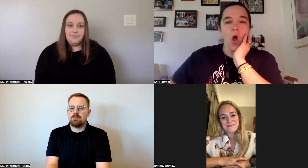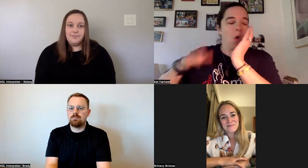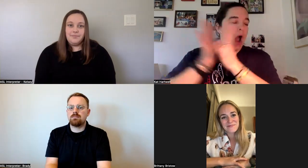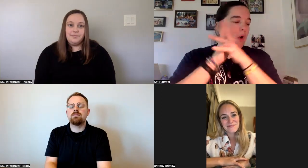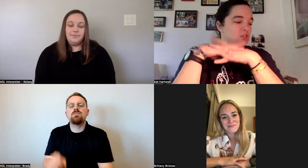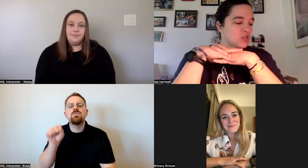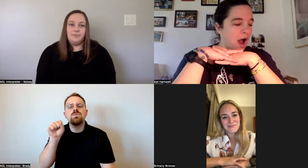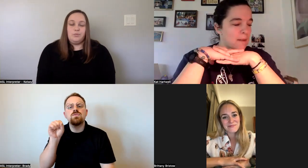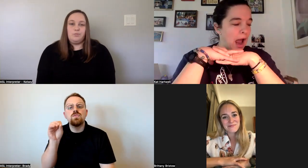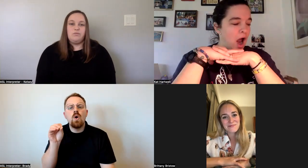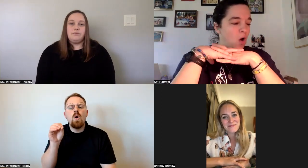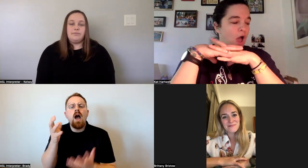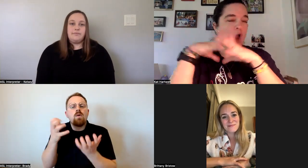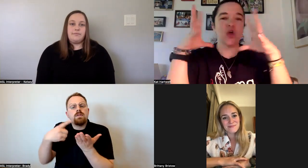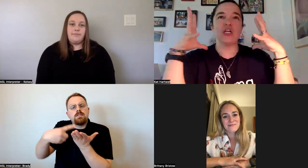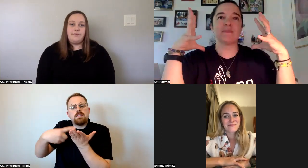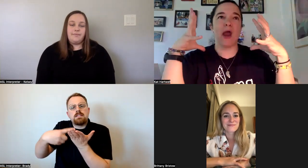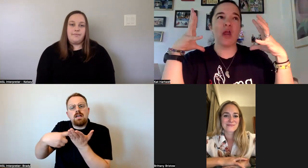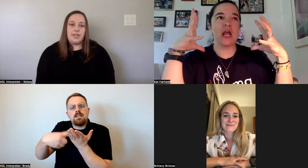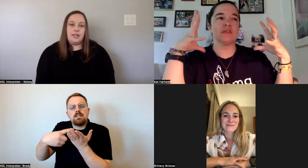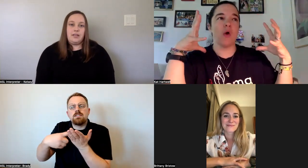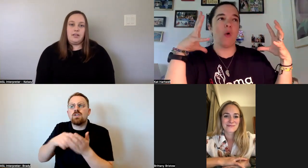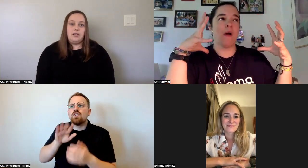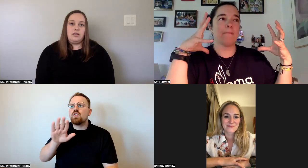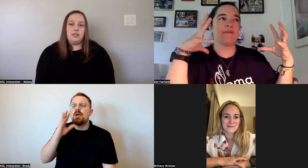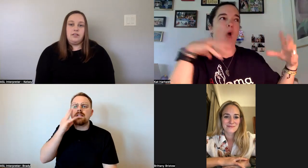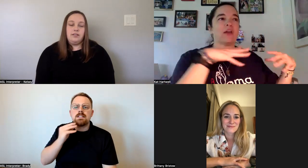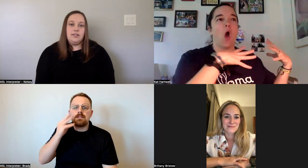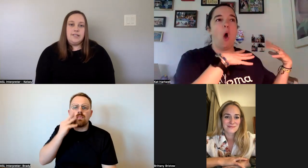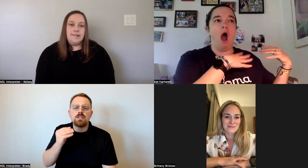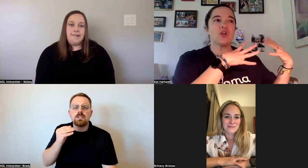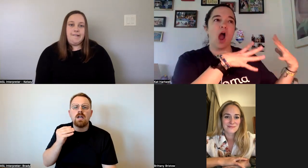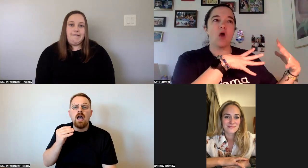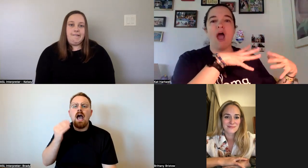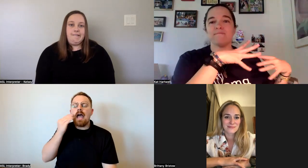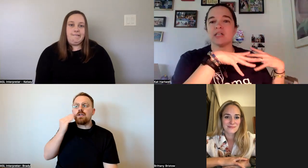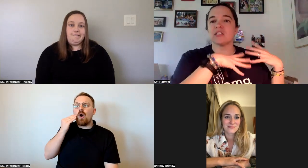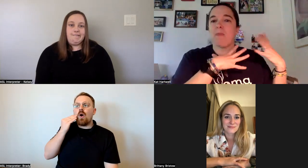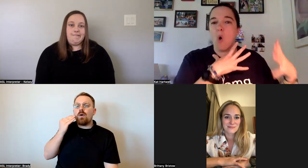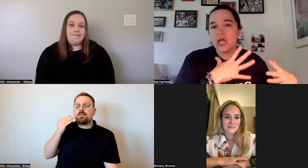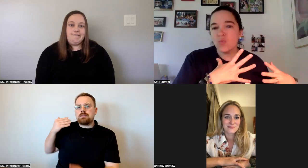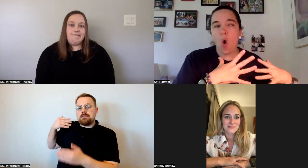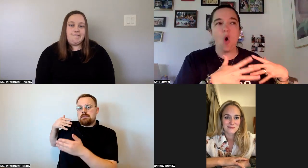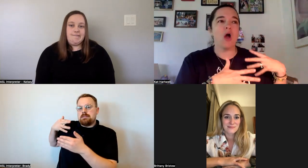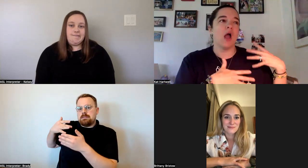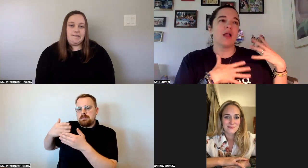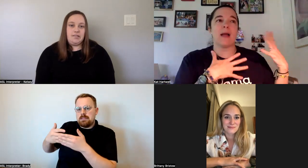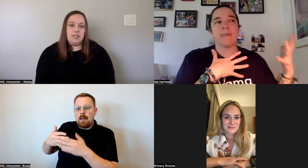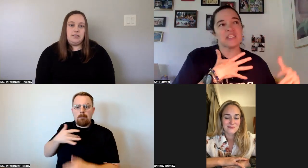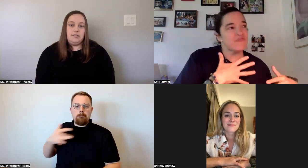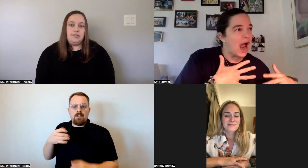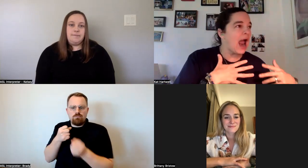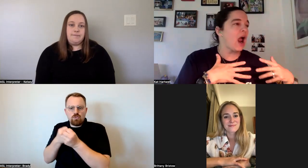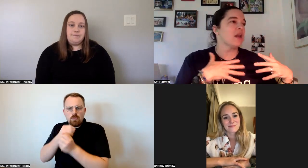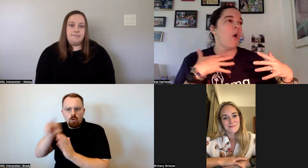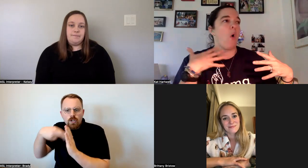So I want to talk about your experience before. I know all along you have been at the party war, like